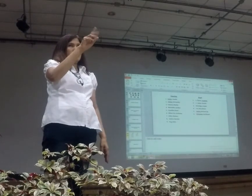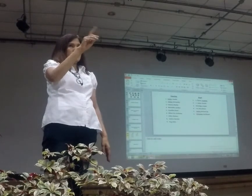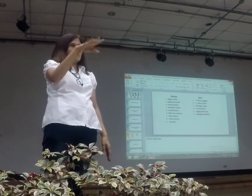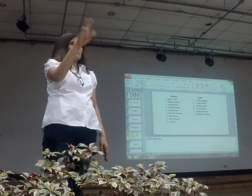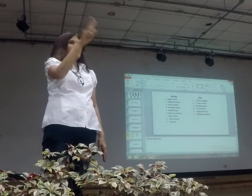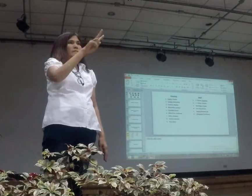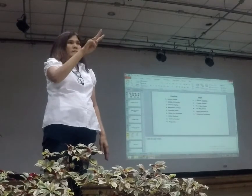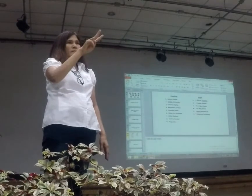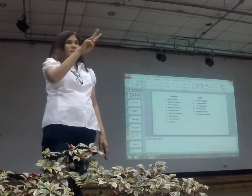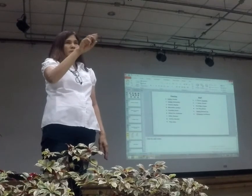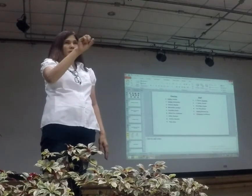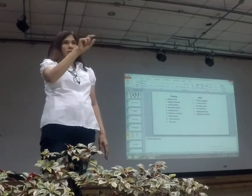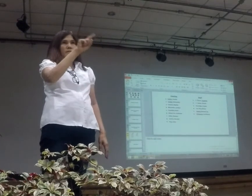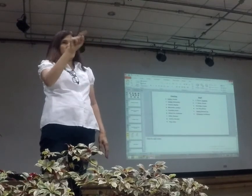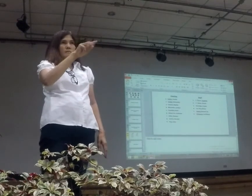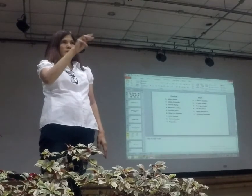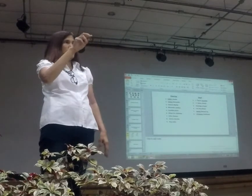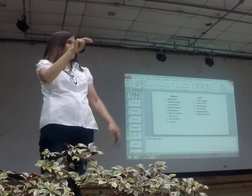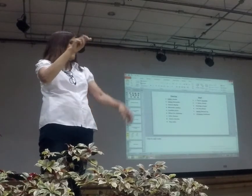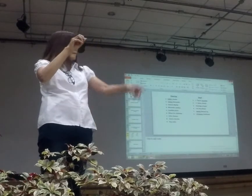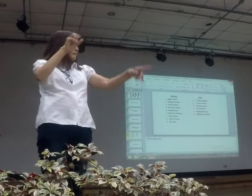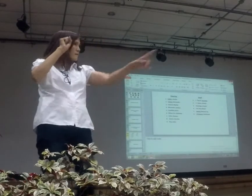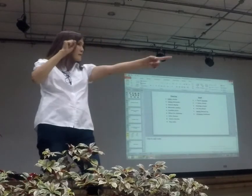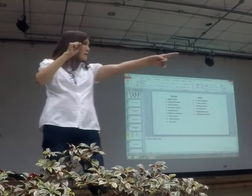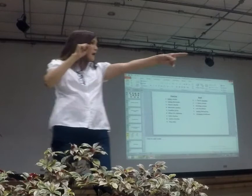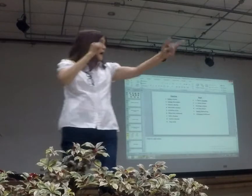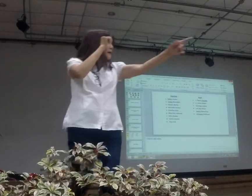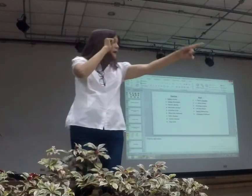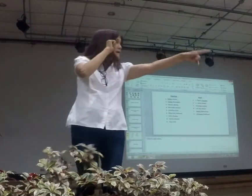Correct lang natin yung may numbers.